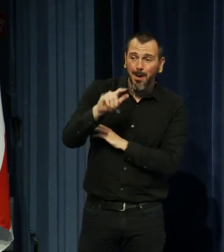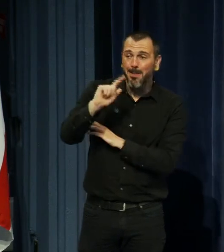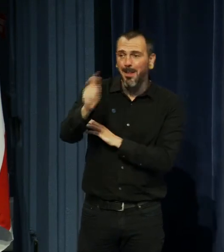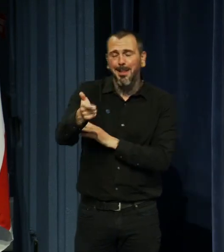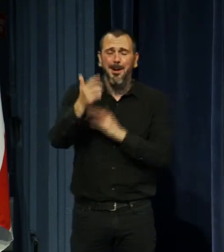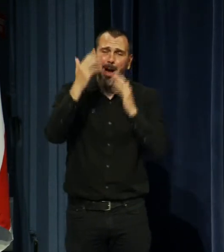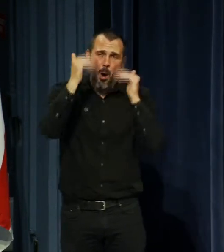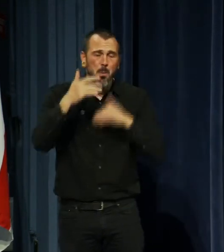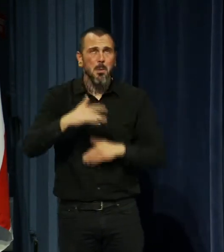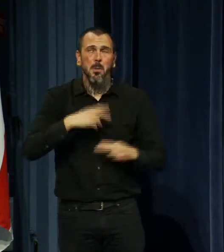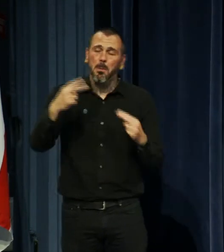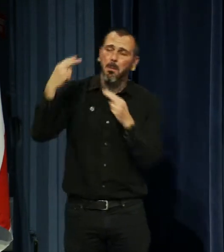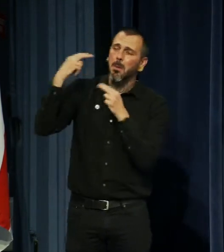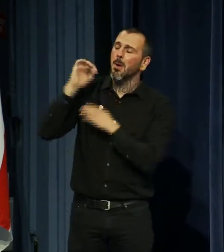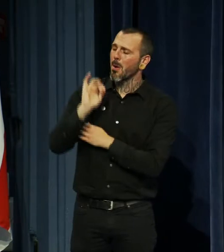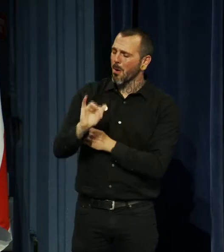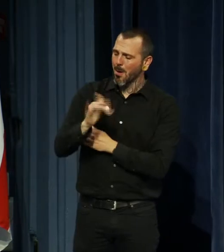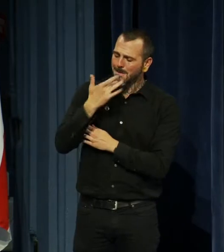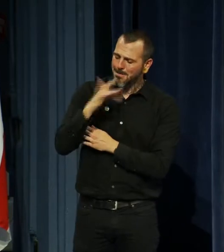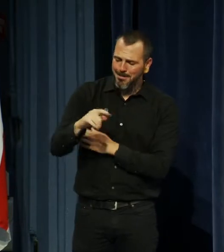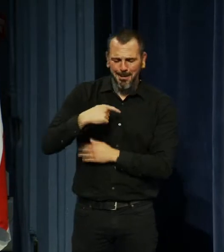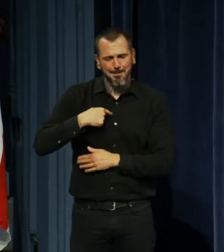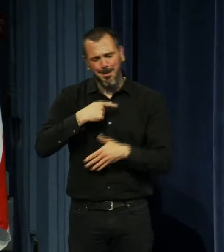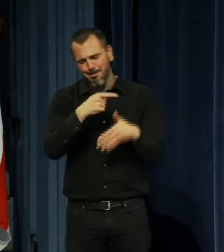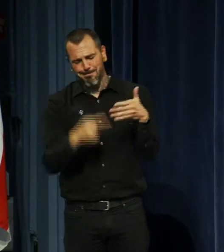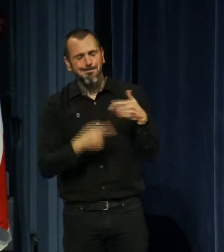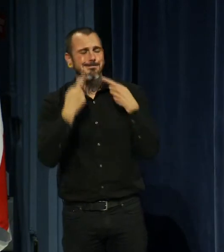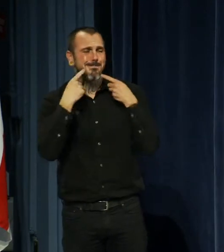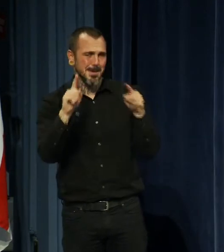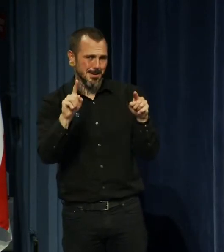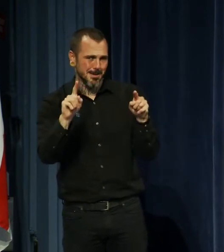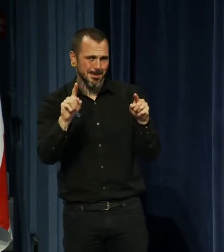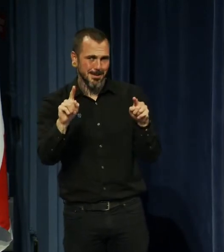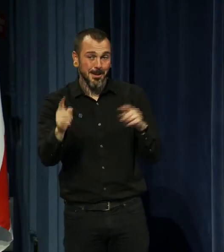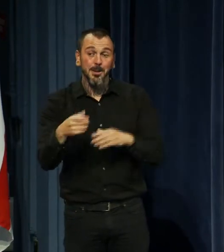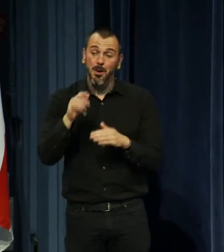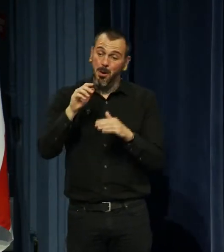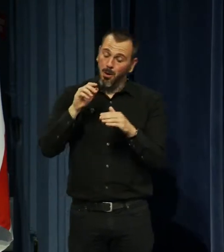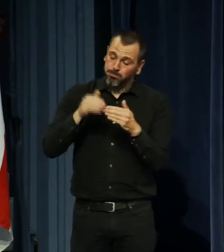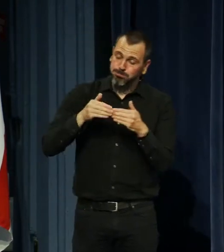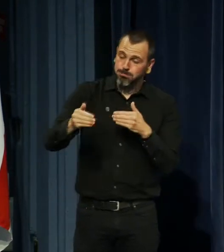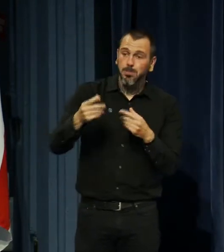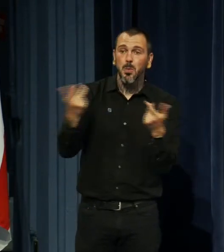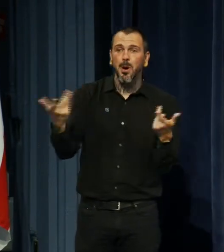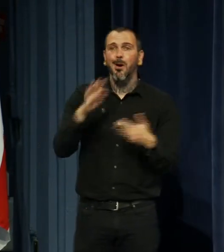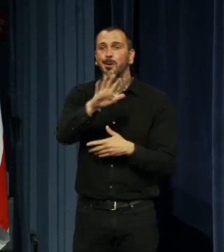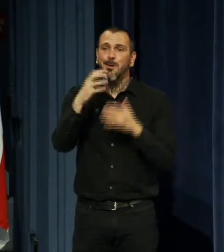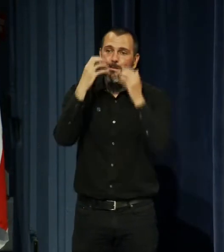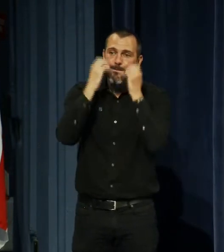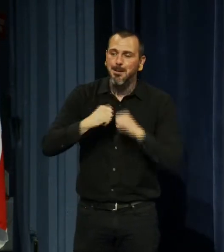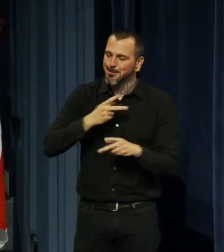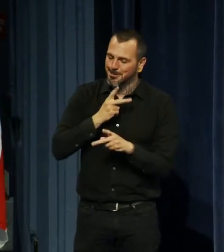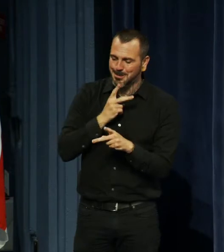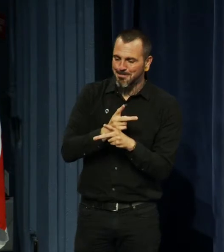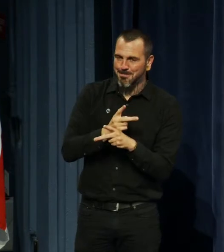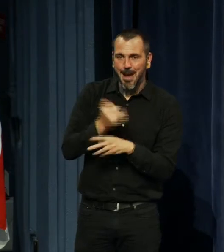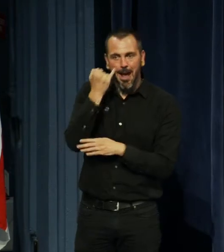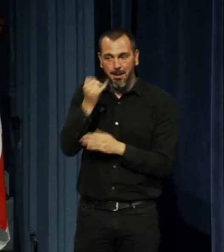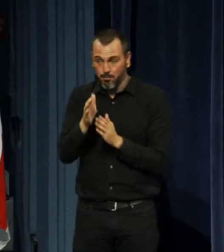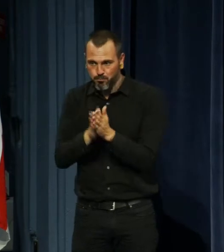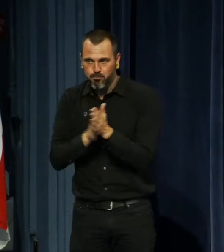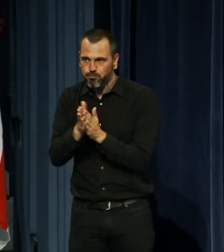Graduates, ultimately, it is thanks to your inner strength and your courage that each of you have shown. Many of you have